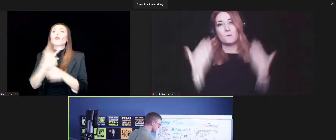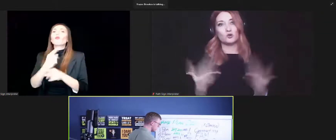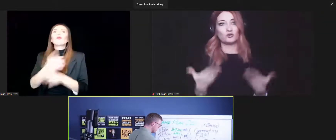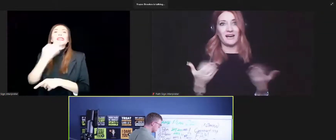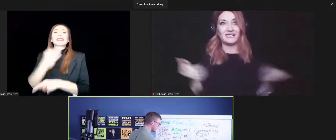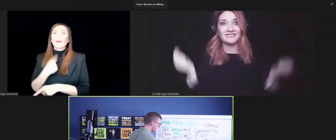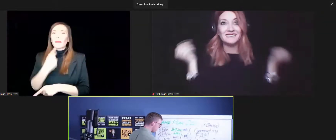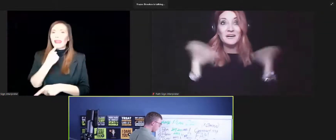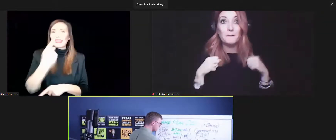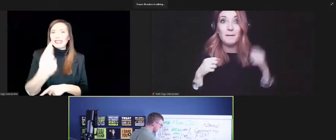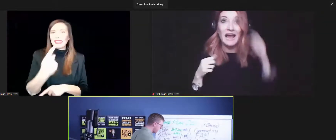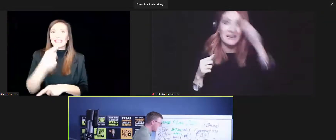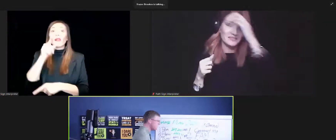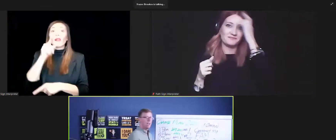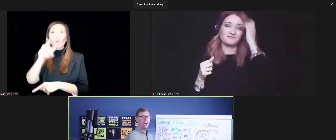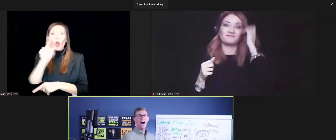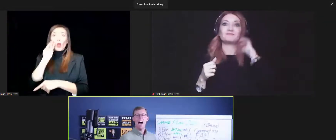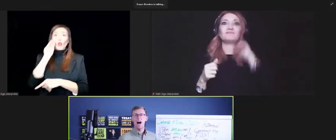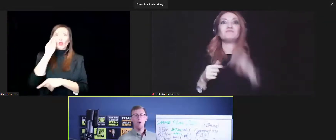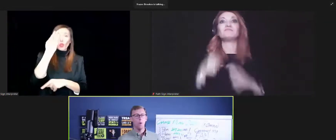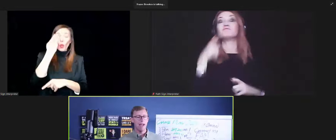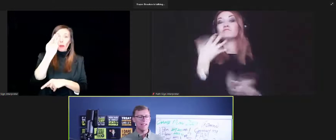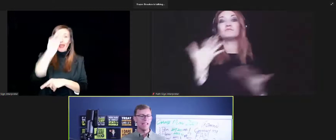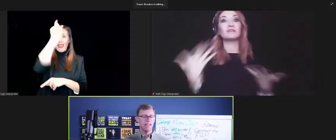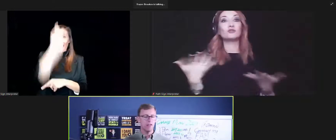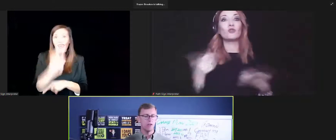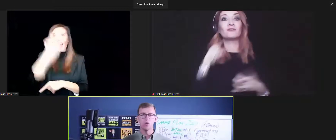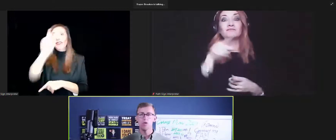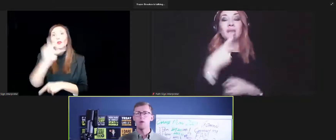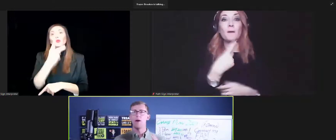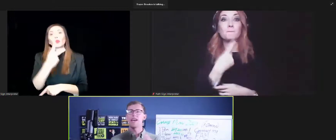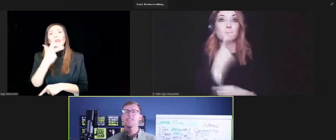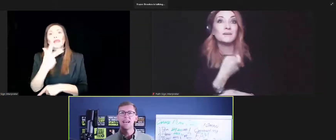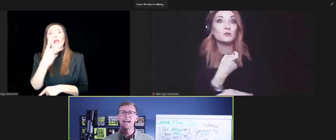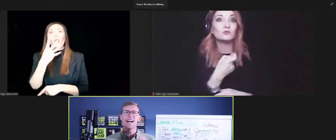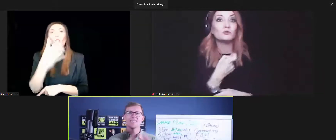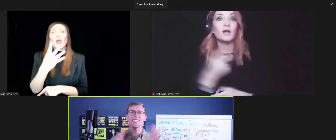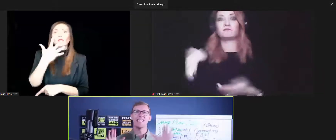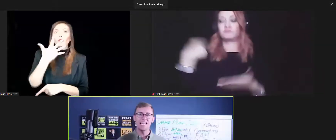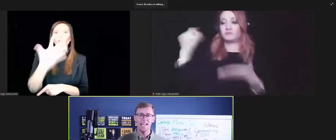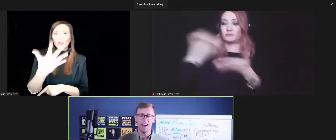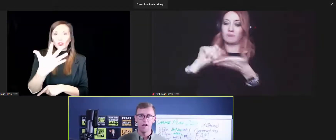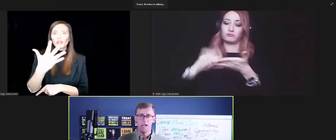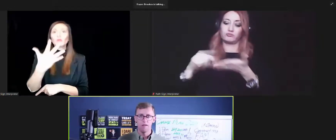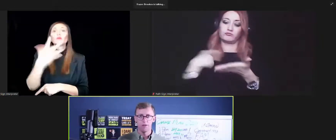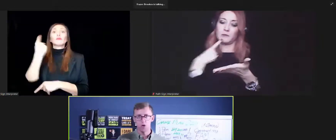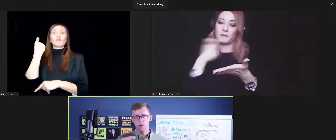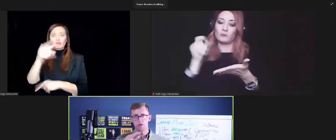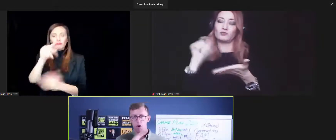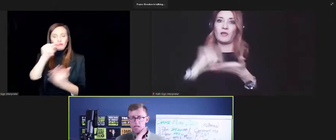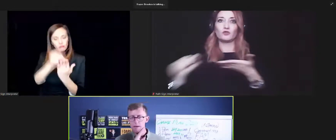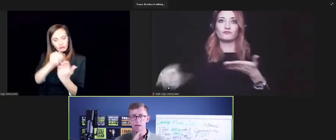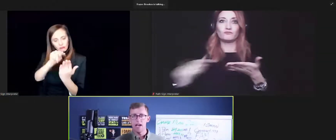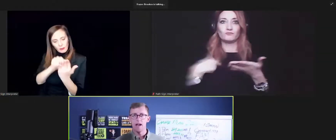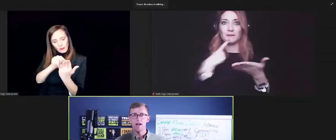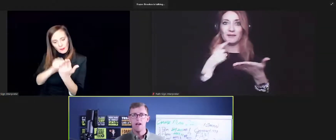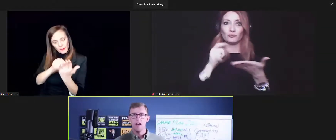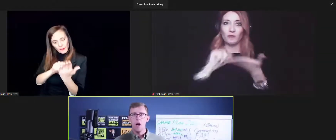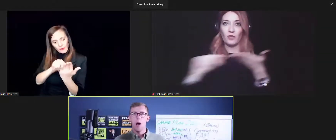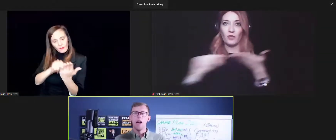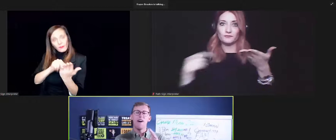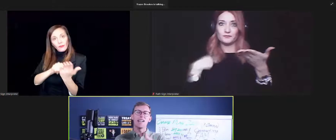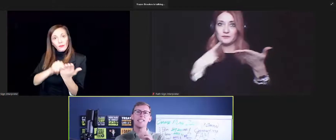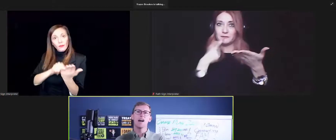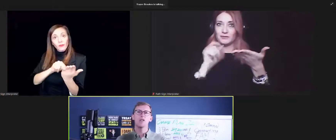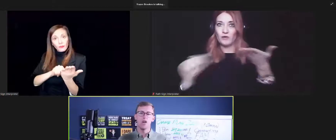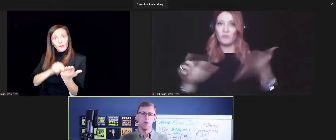to 3, to 4, to 5. How many did you do? Now, here's the thing. As the leader, for those of you who've got teams here,